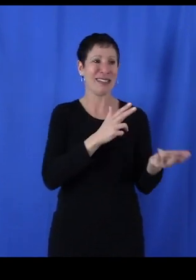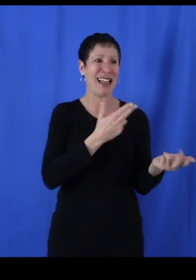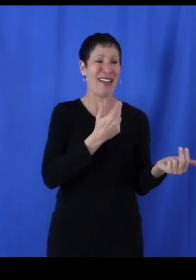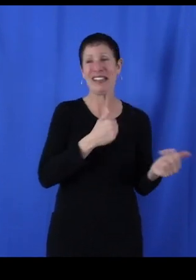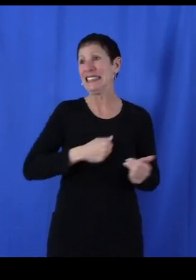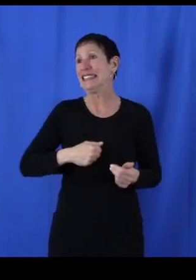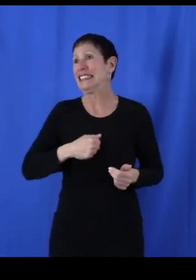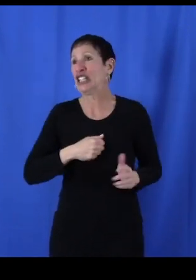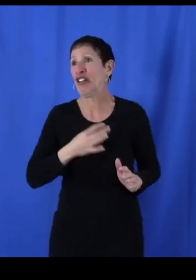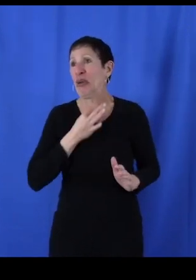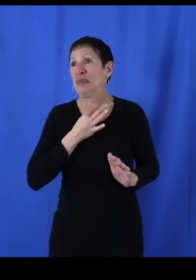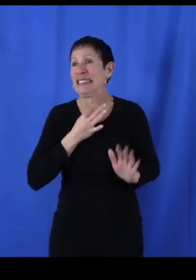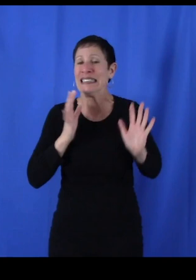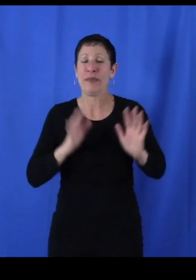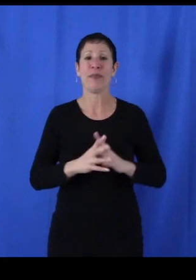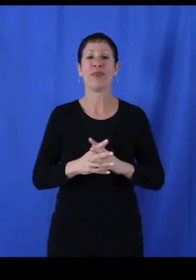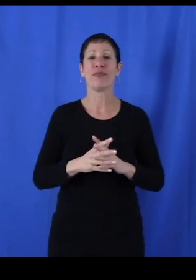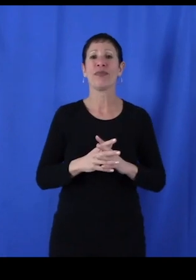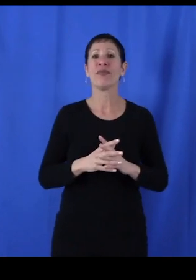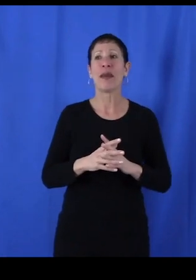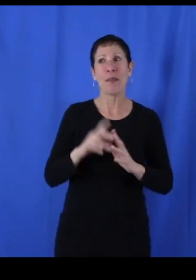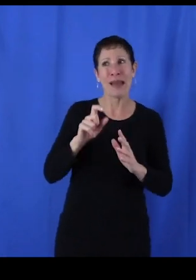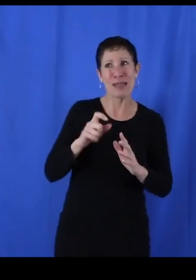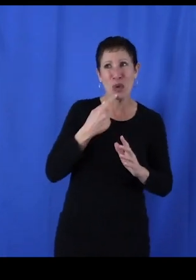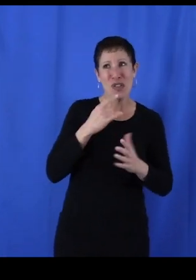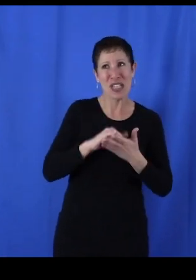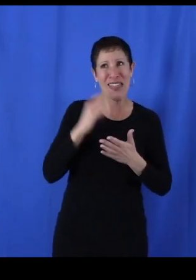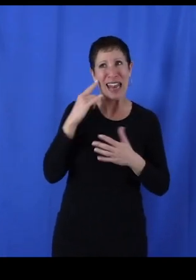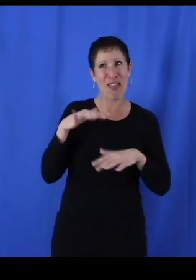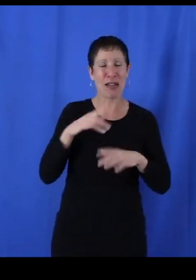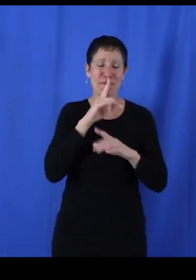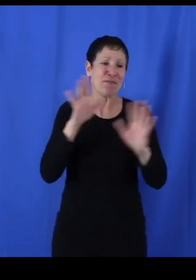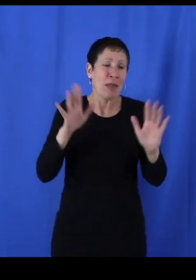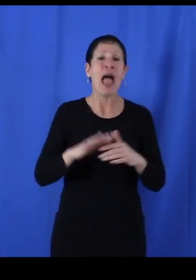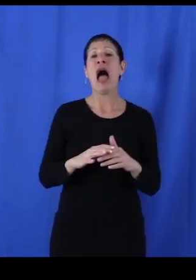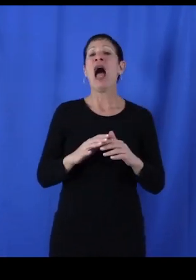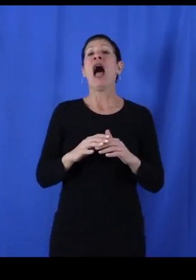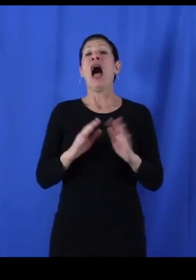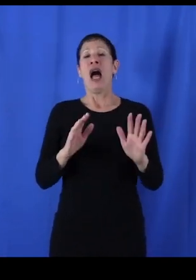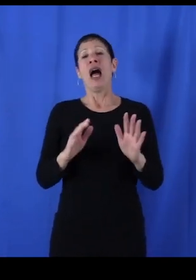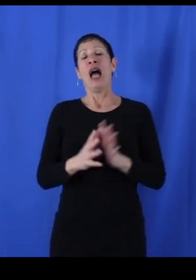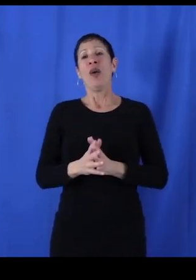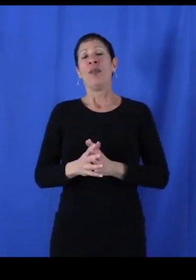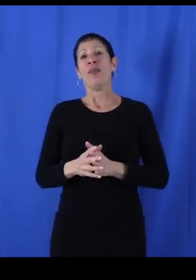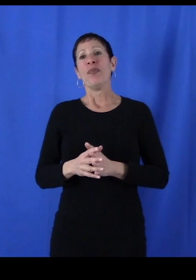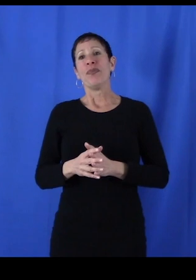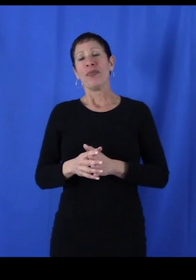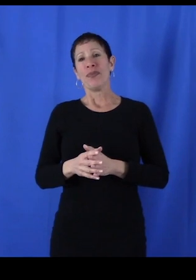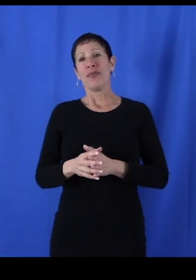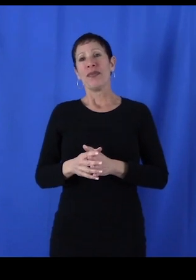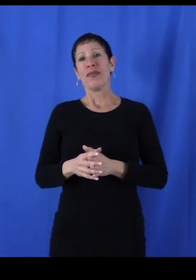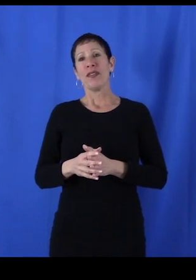Oops, sorry. I'm not sure I was supposed to say that aloud. And part of